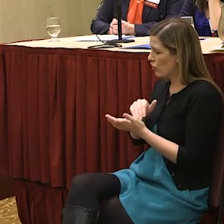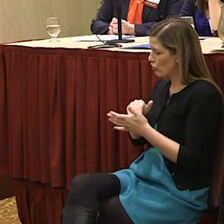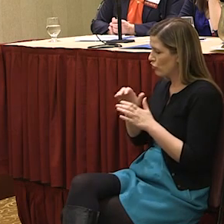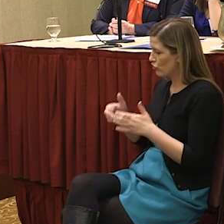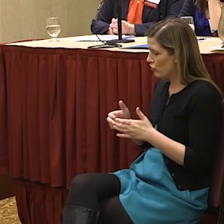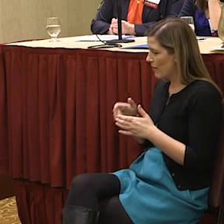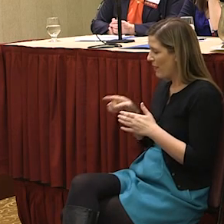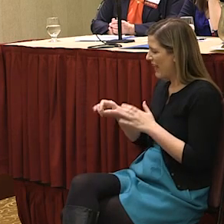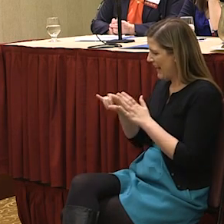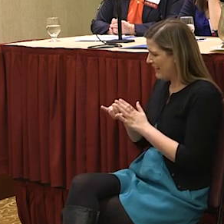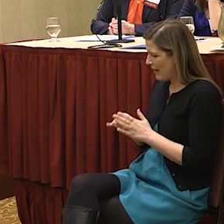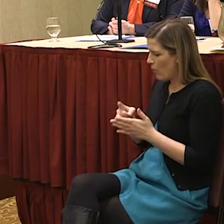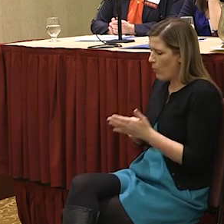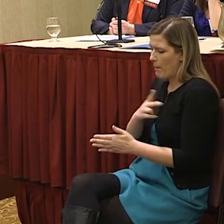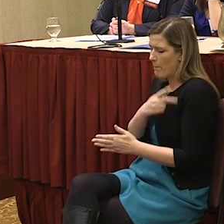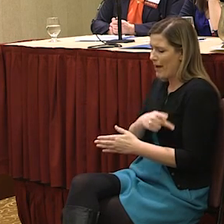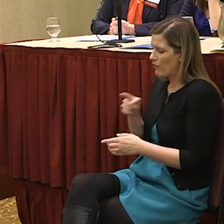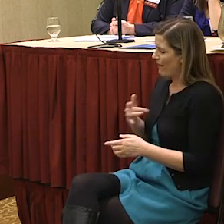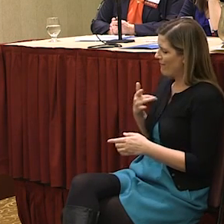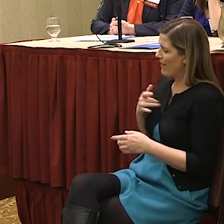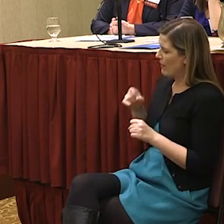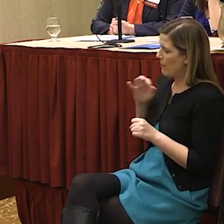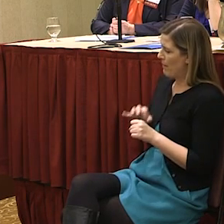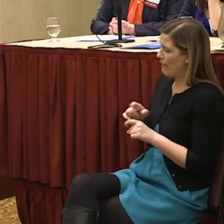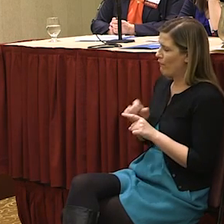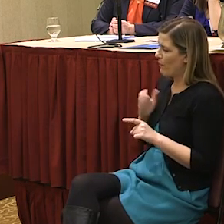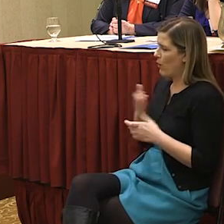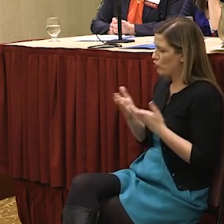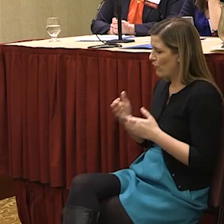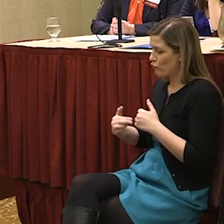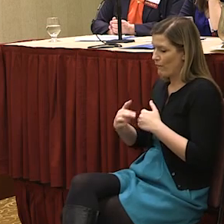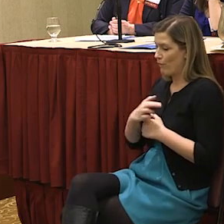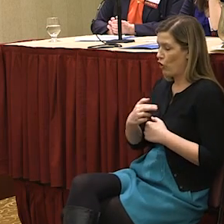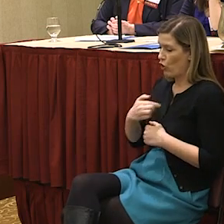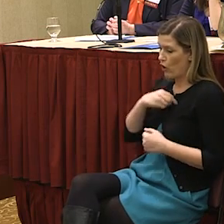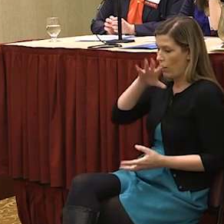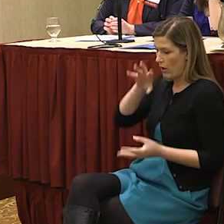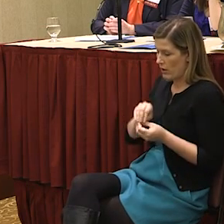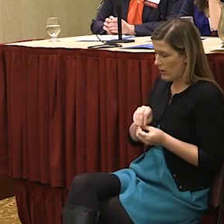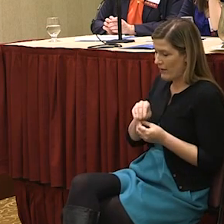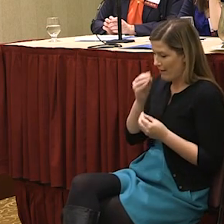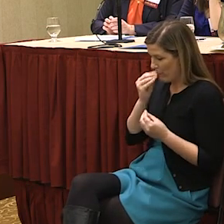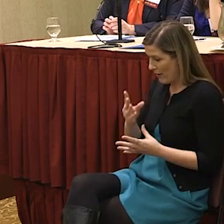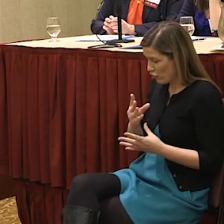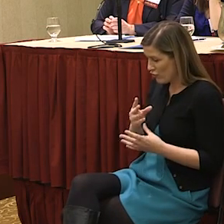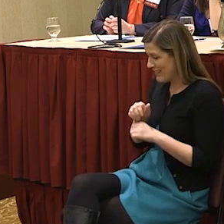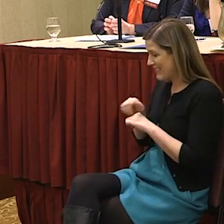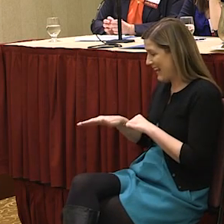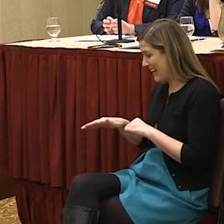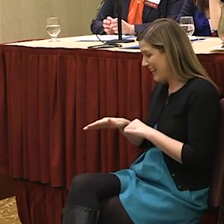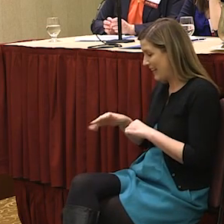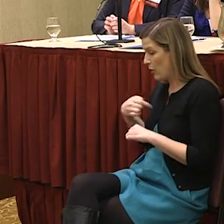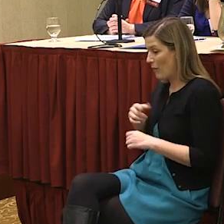lists that they thought could benefit from our services. They referred them to us. I compiled everything, sent it back in. By the time we were all done, we